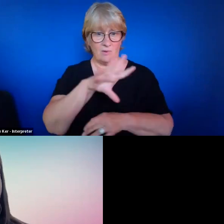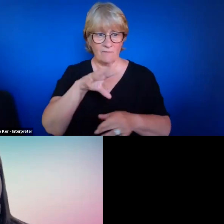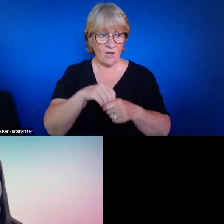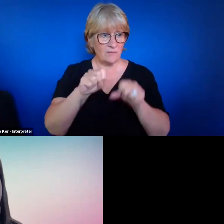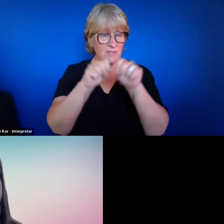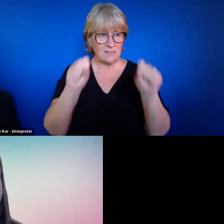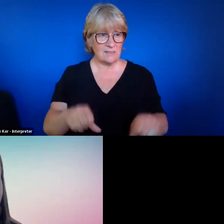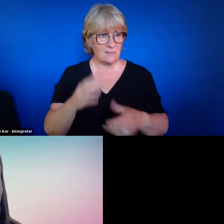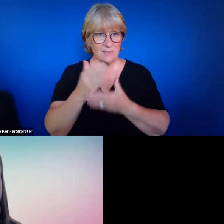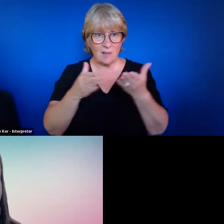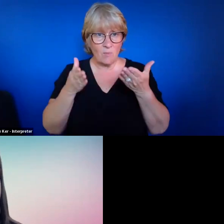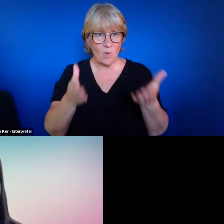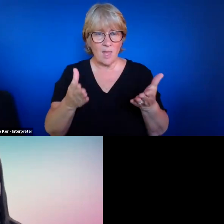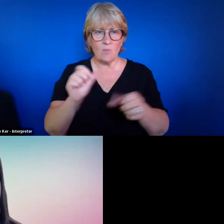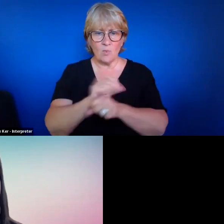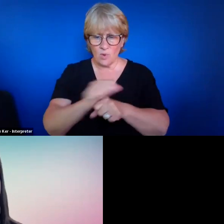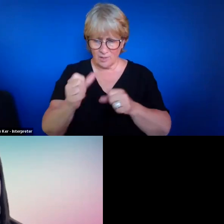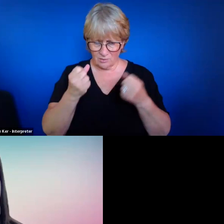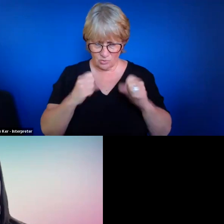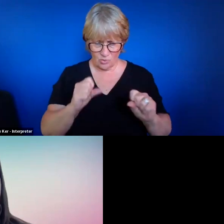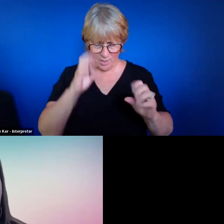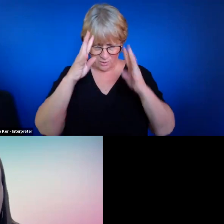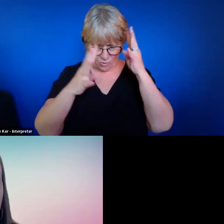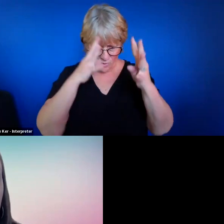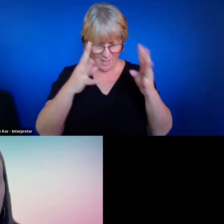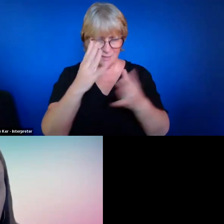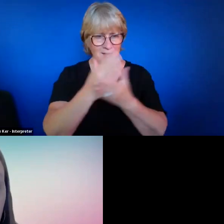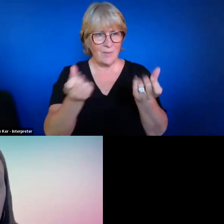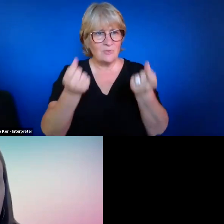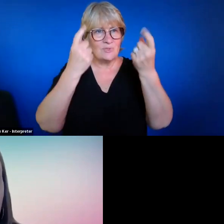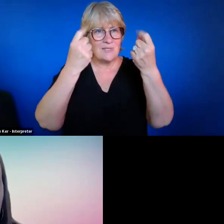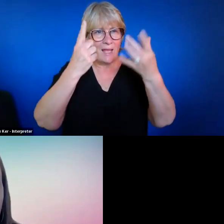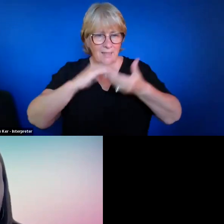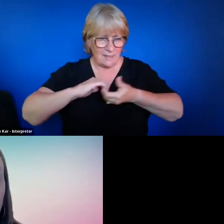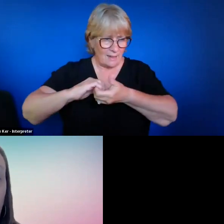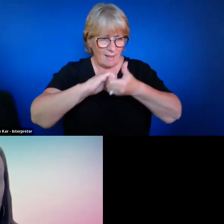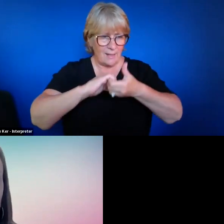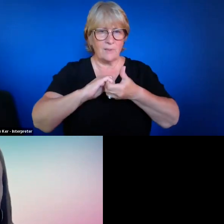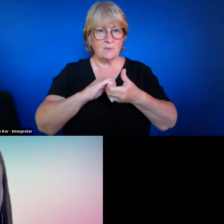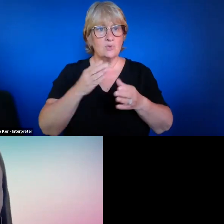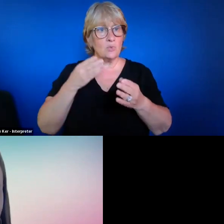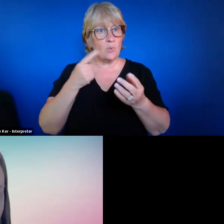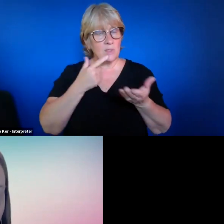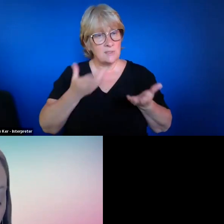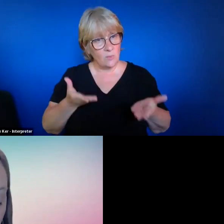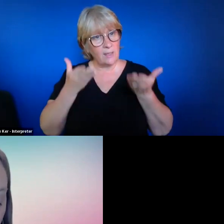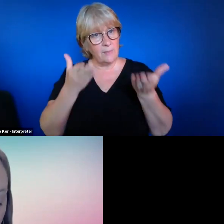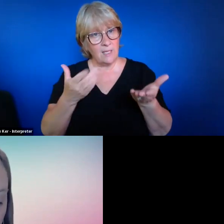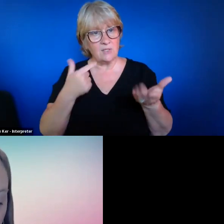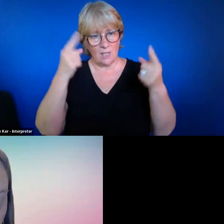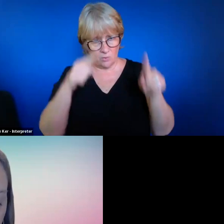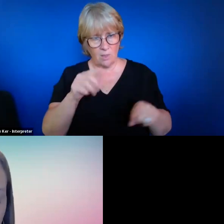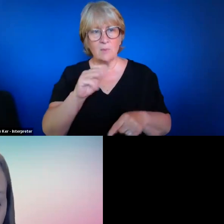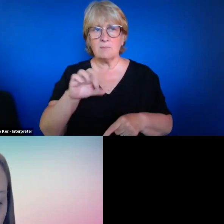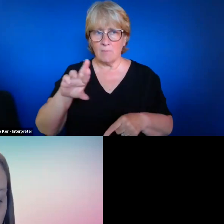somehow. We're working to try to create some understanding and alignment towards the recommendations. I agree with Mark there